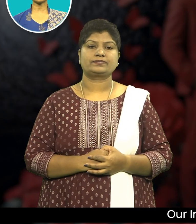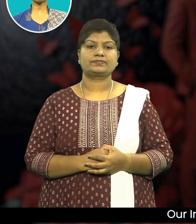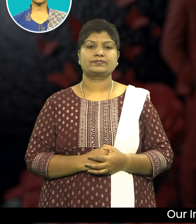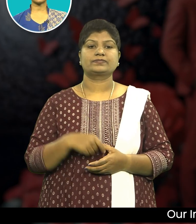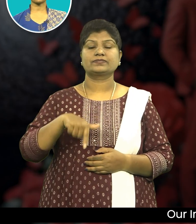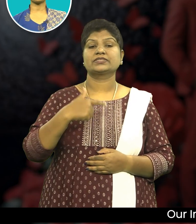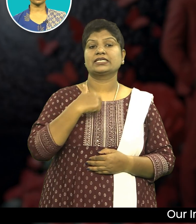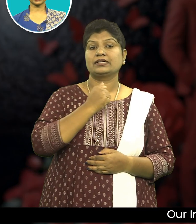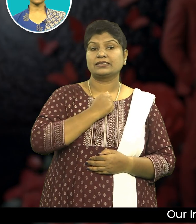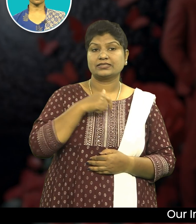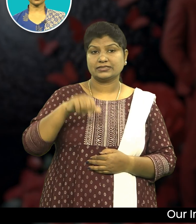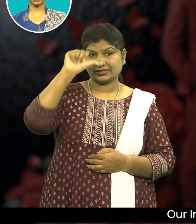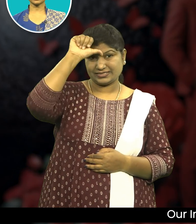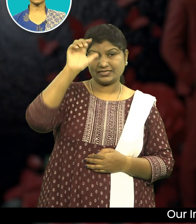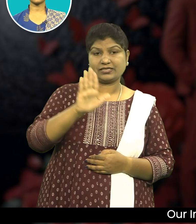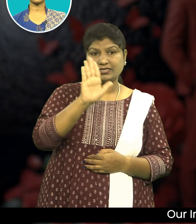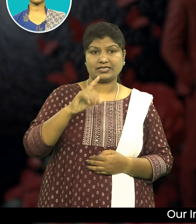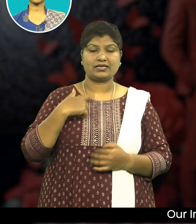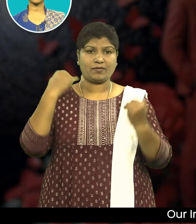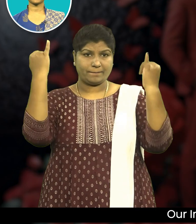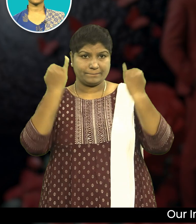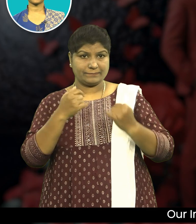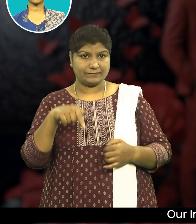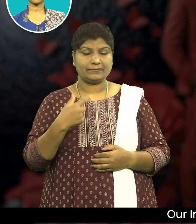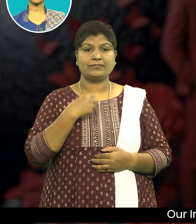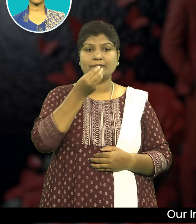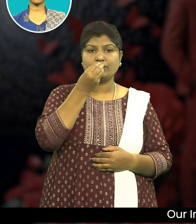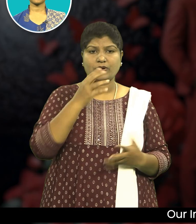Our Indian meal of roti or rice,